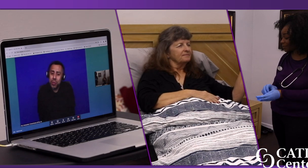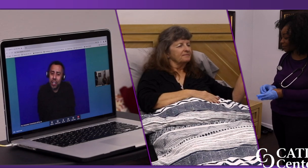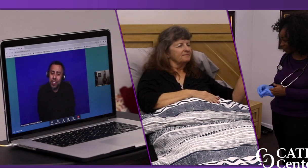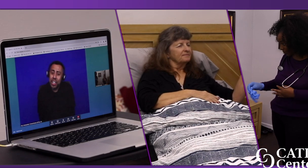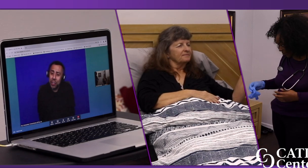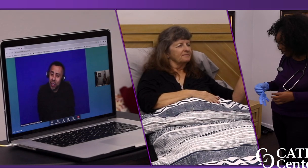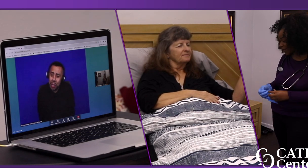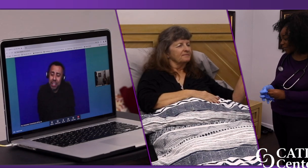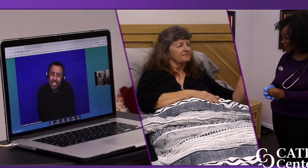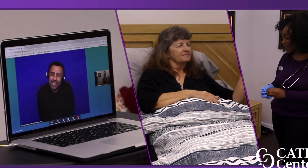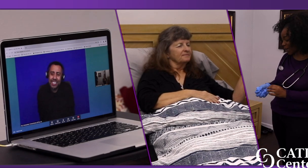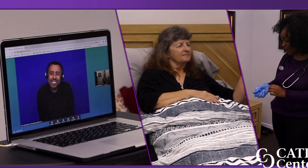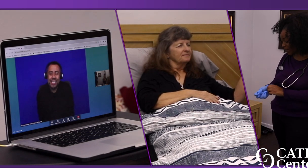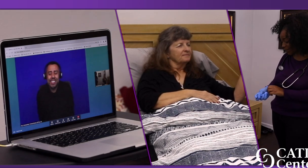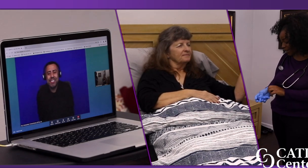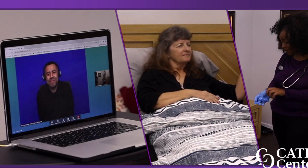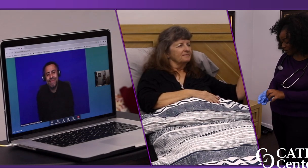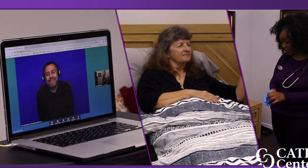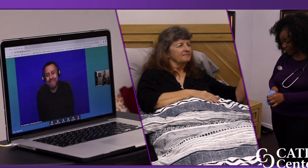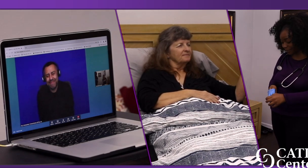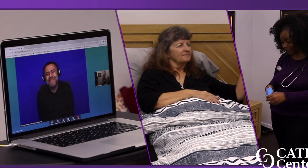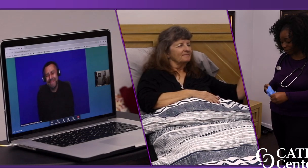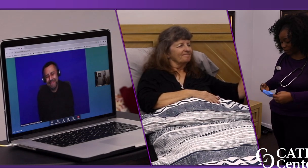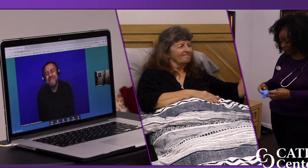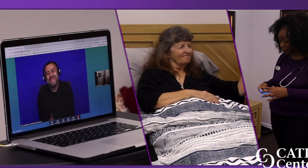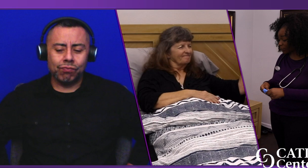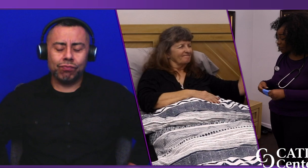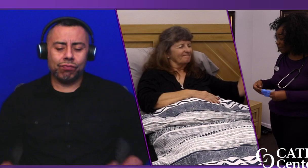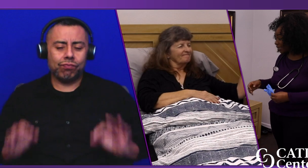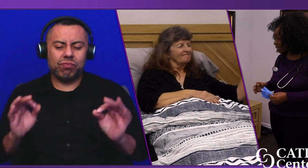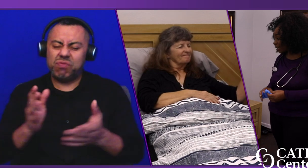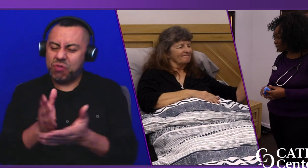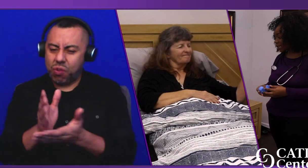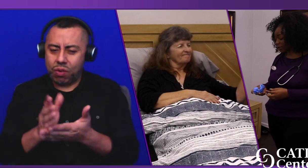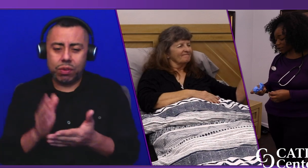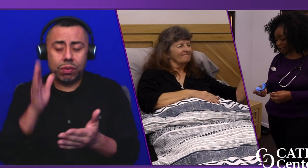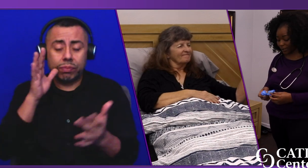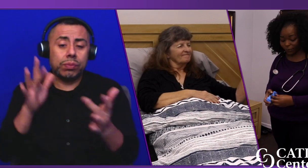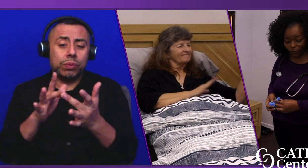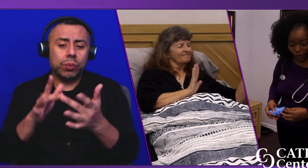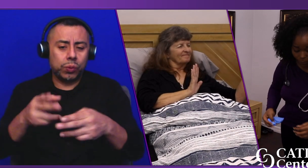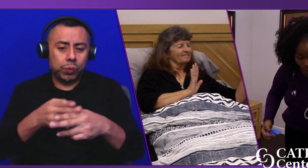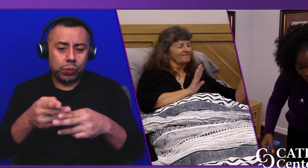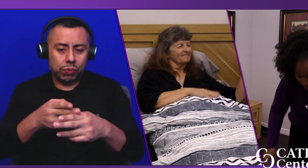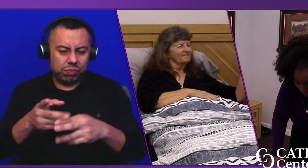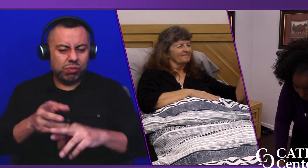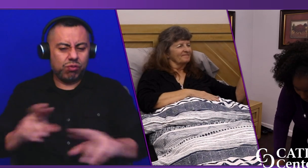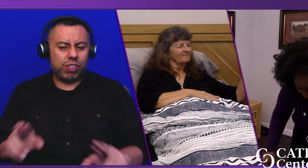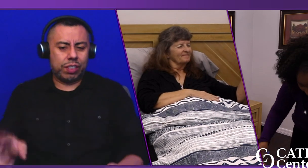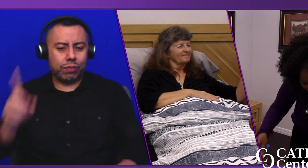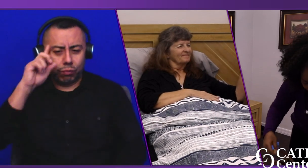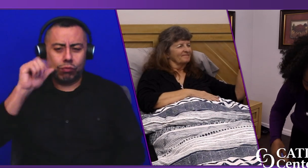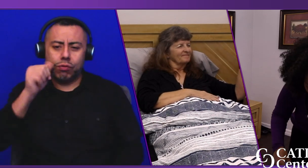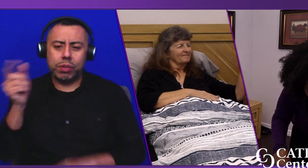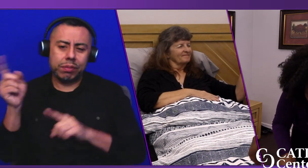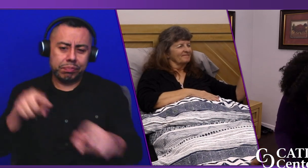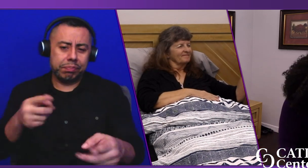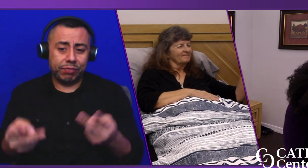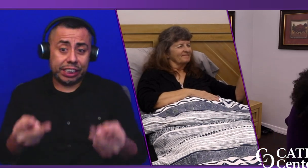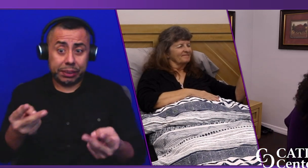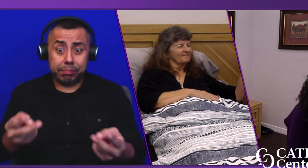Nice to meet you as well. Thank you for coming. All right. We will be in contact shortly for tomorrow's visit.